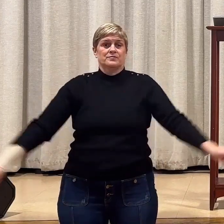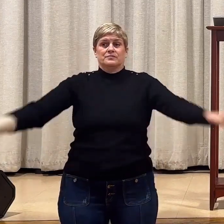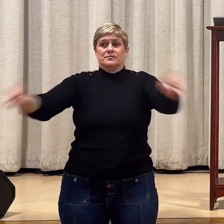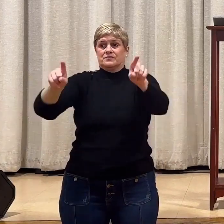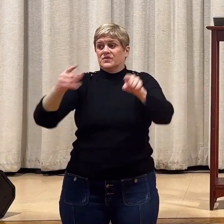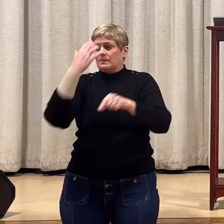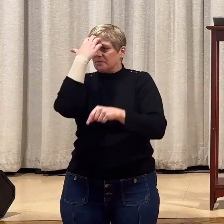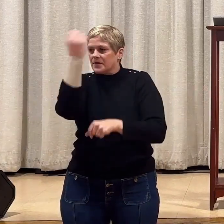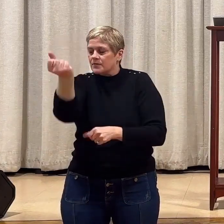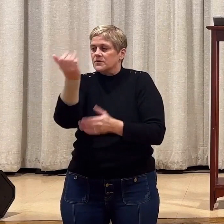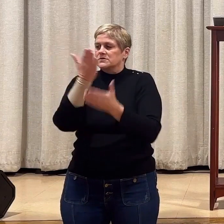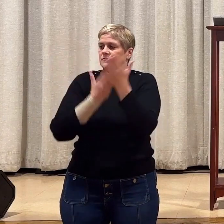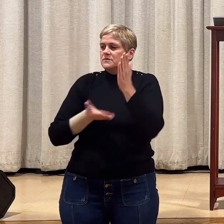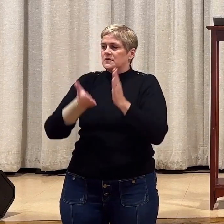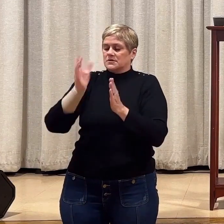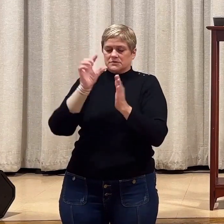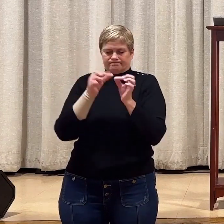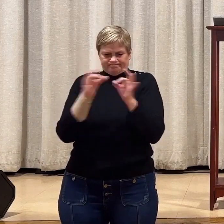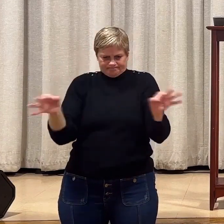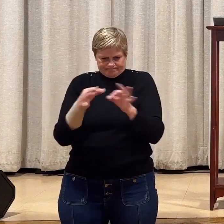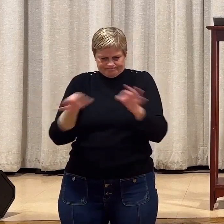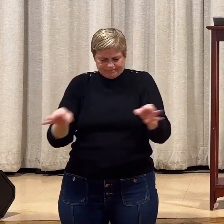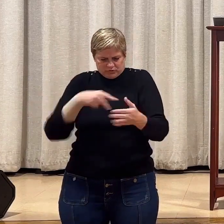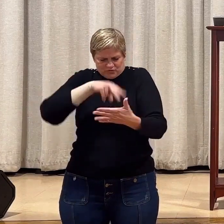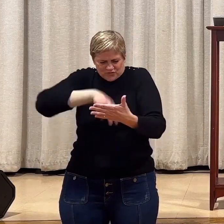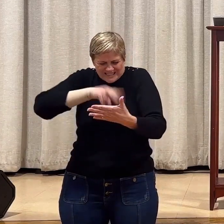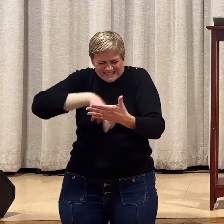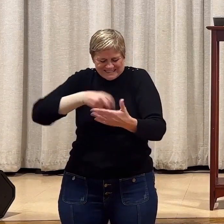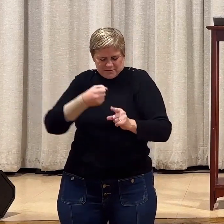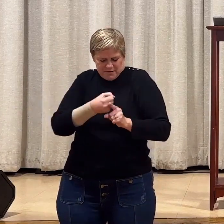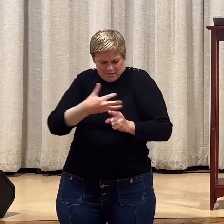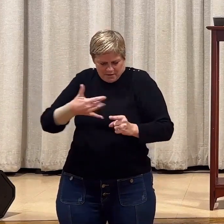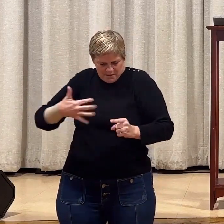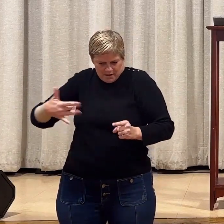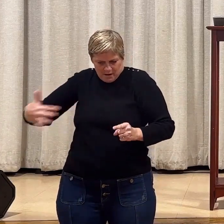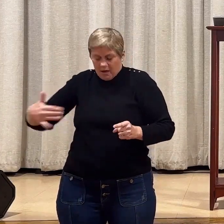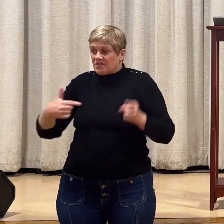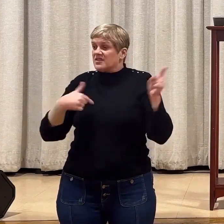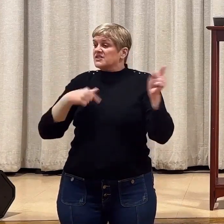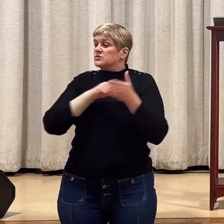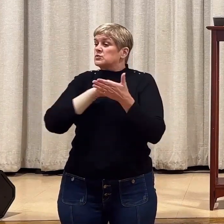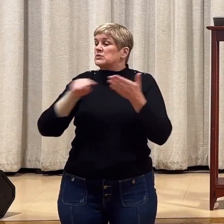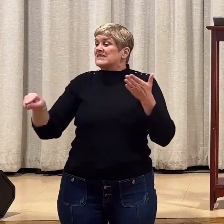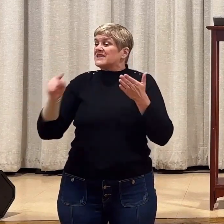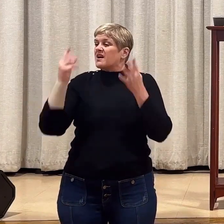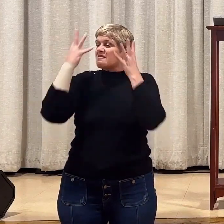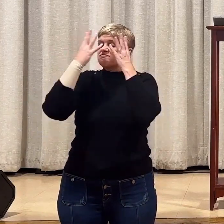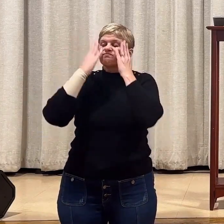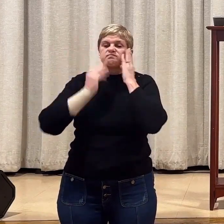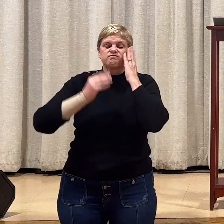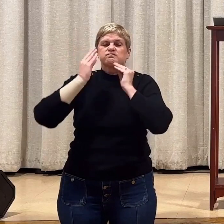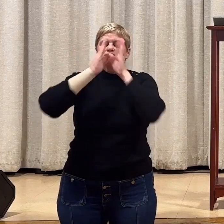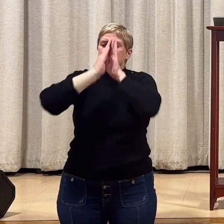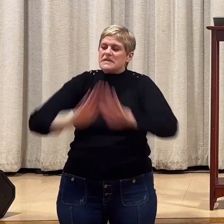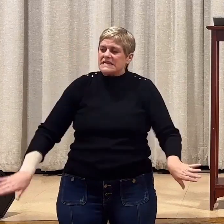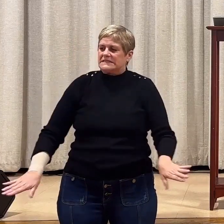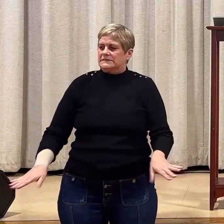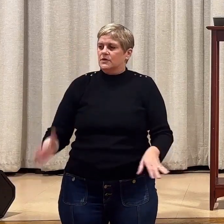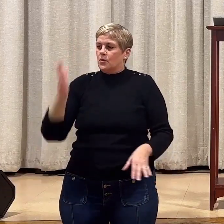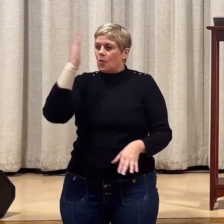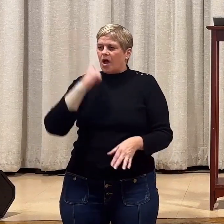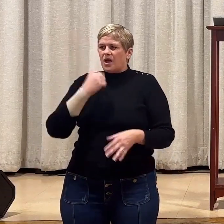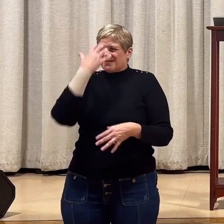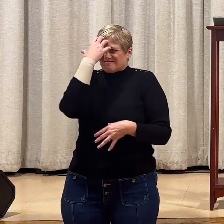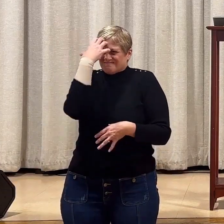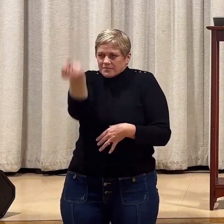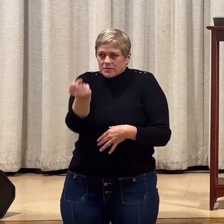memorize the Word of God, to focus on it, to dwell on it. Guys, I've had one of the most peaceful weeks this week, even in different sufferings I had, because I was